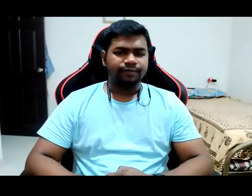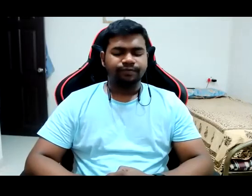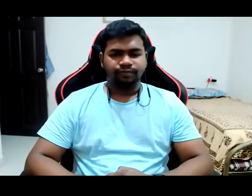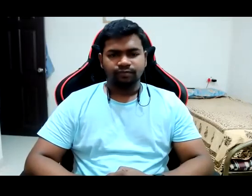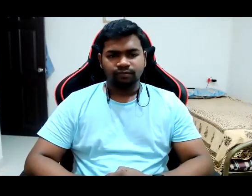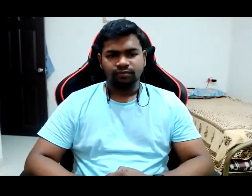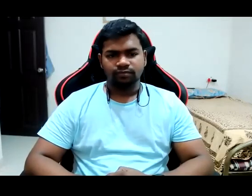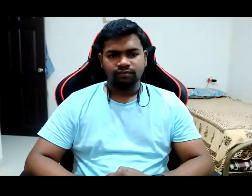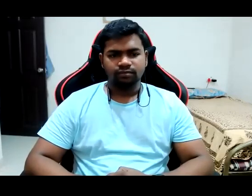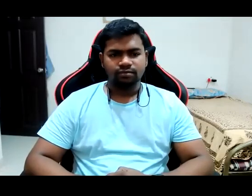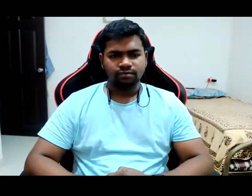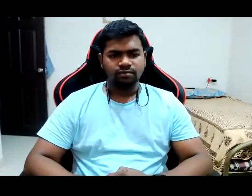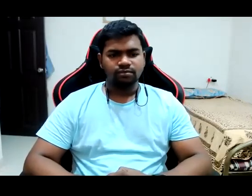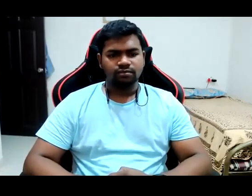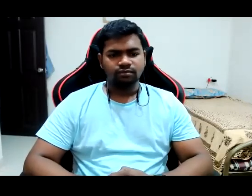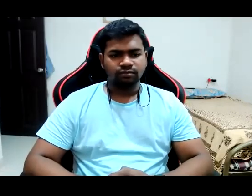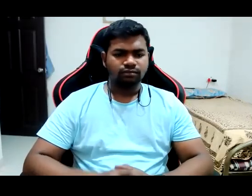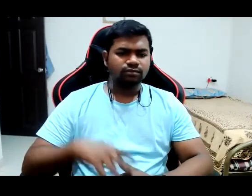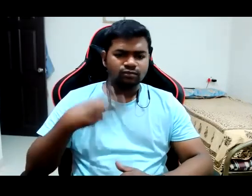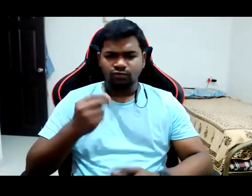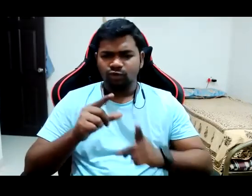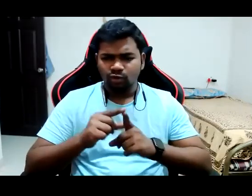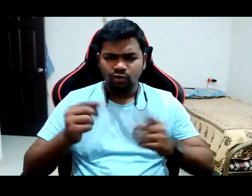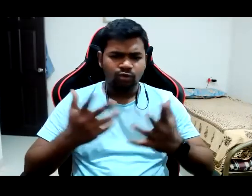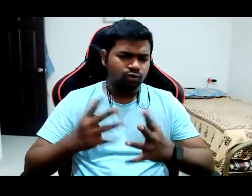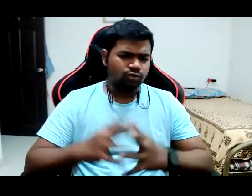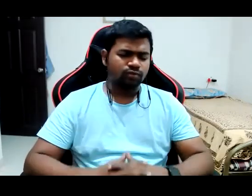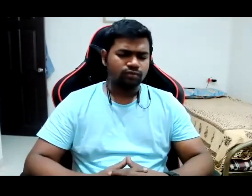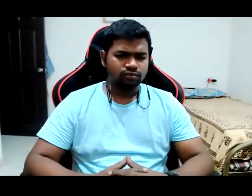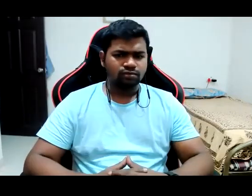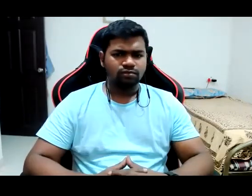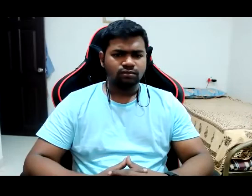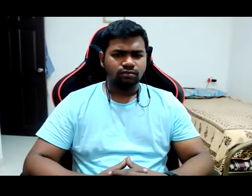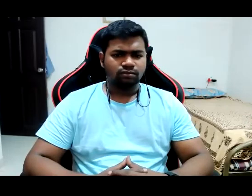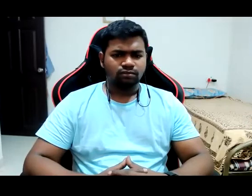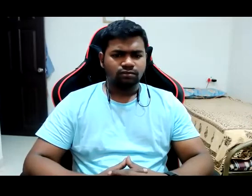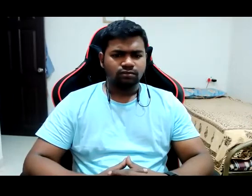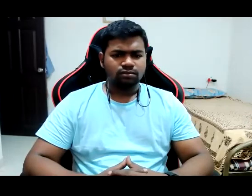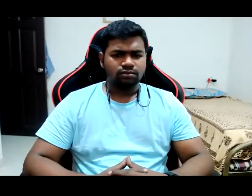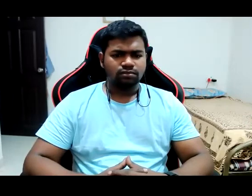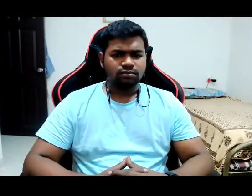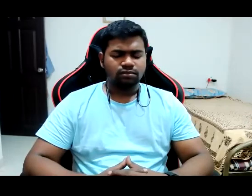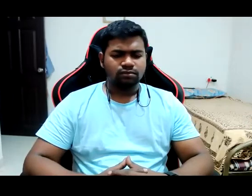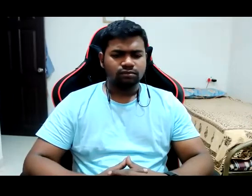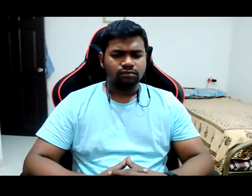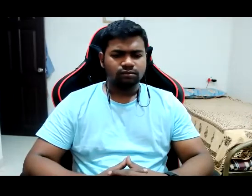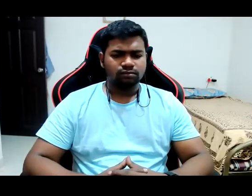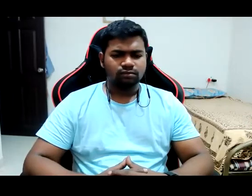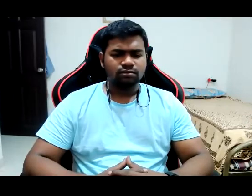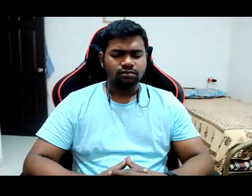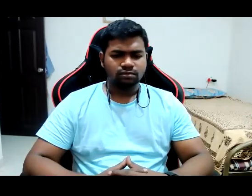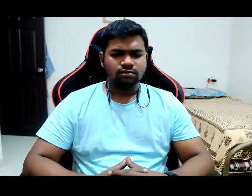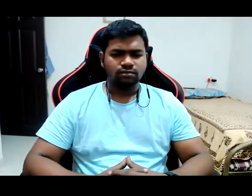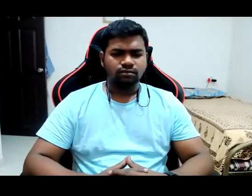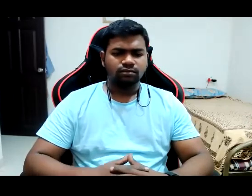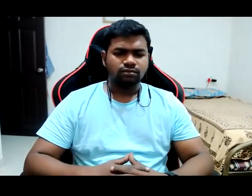Well, I guess what we can do is we can take this offline. I can help you out. Just let me know the specific problems and